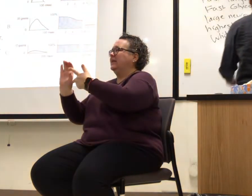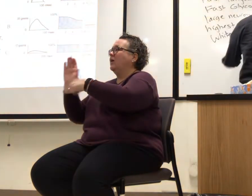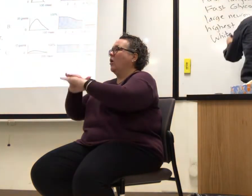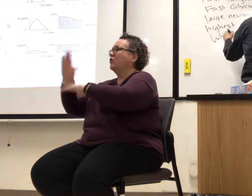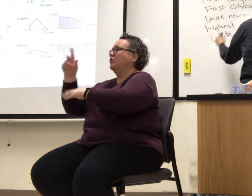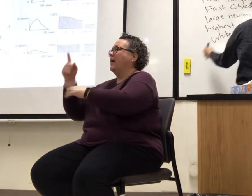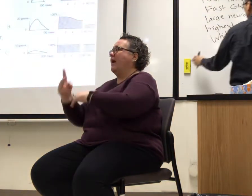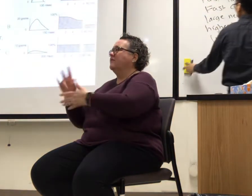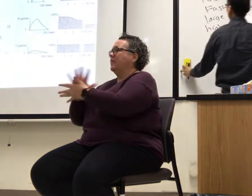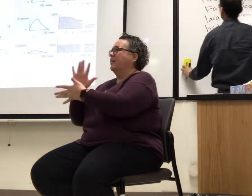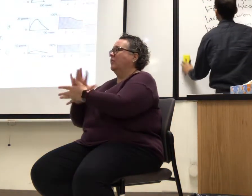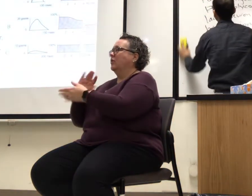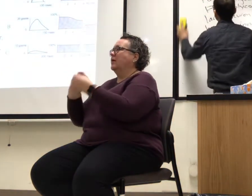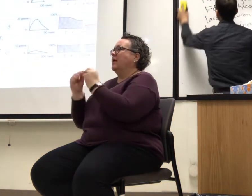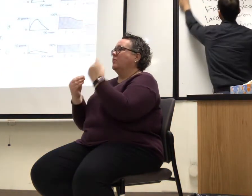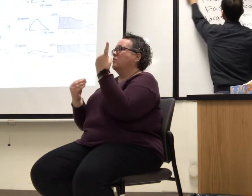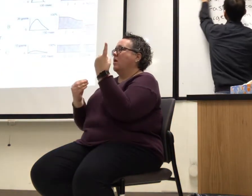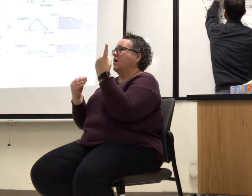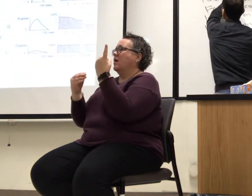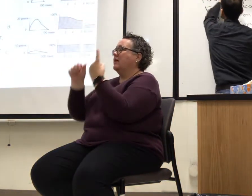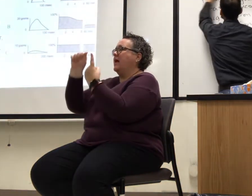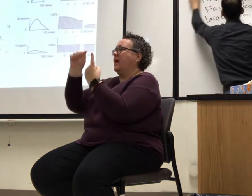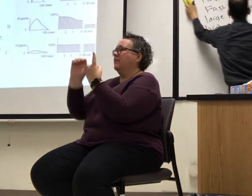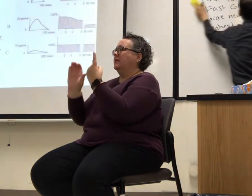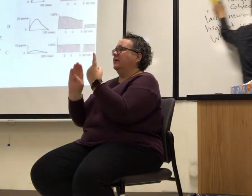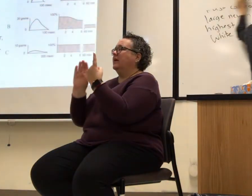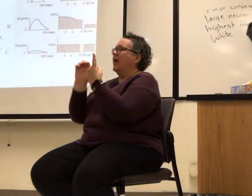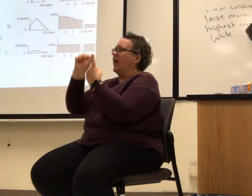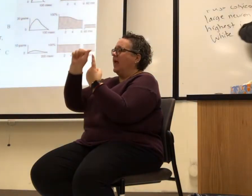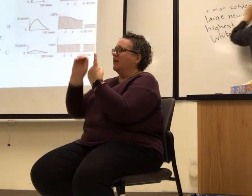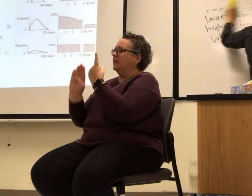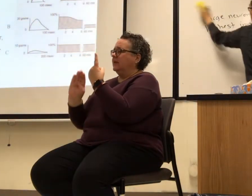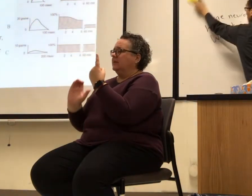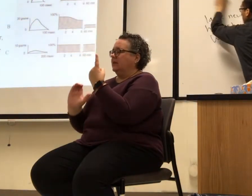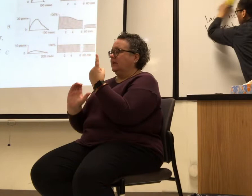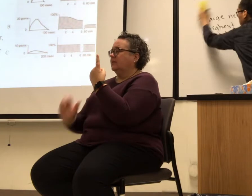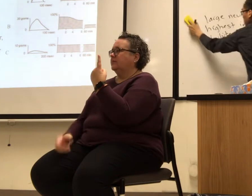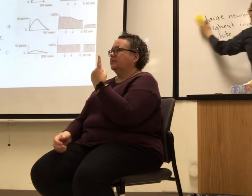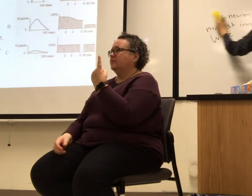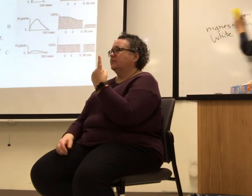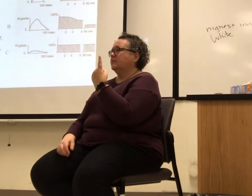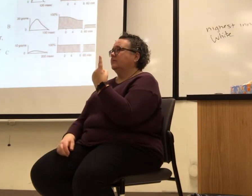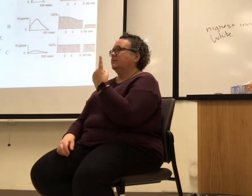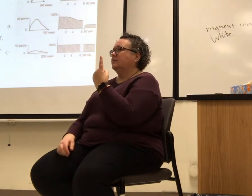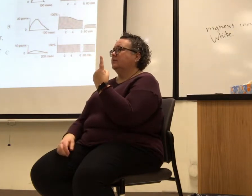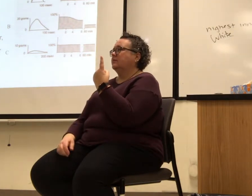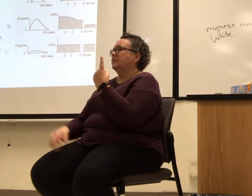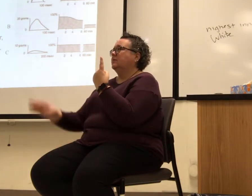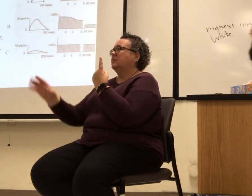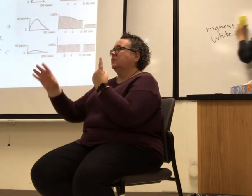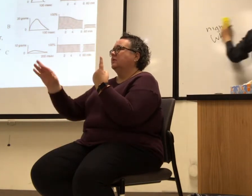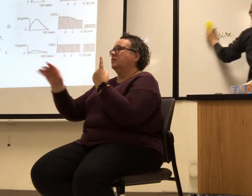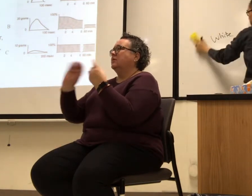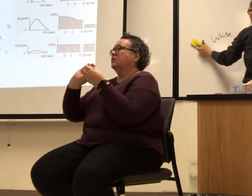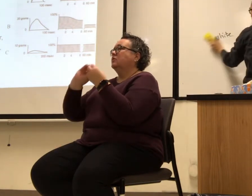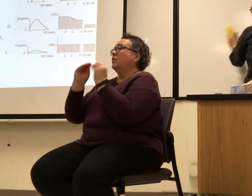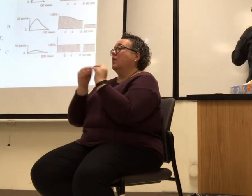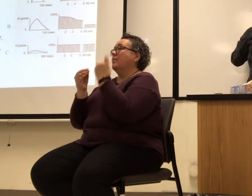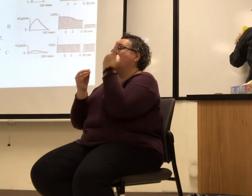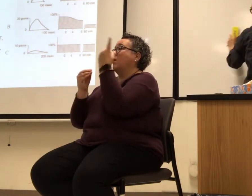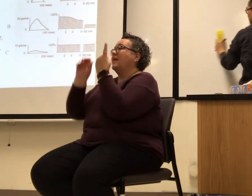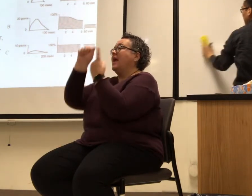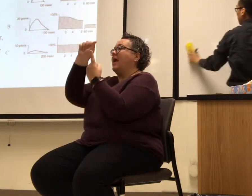sheet. take some time to process